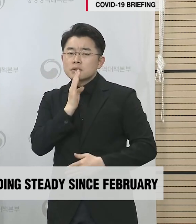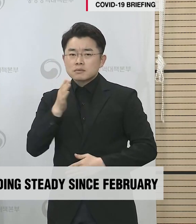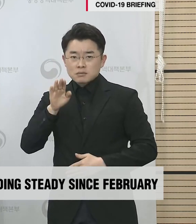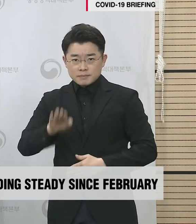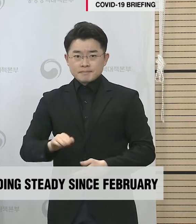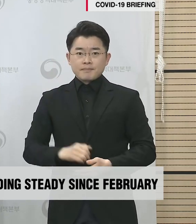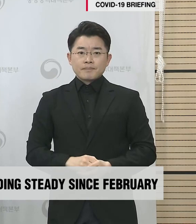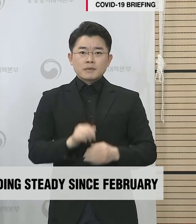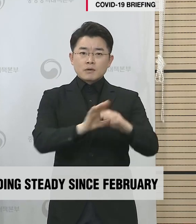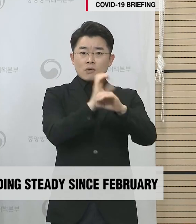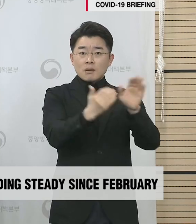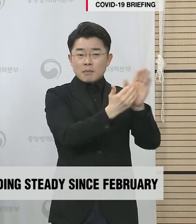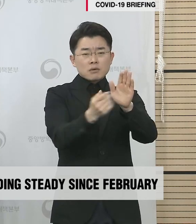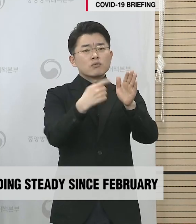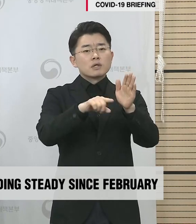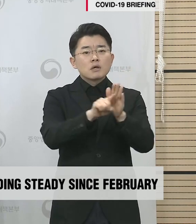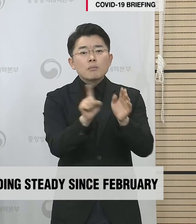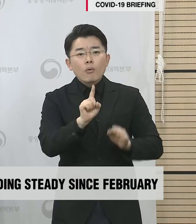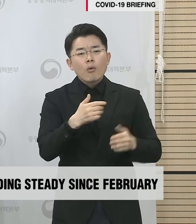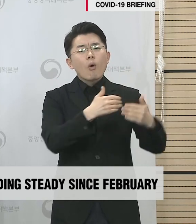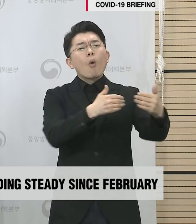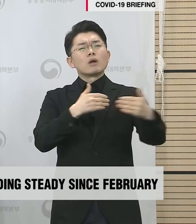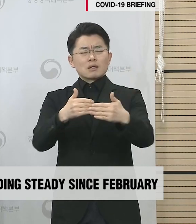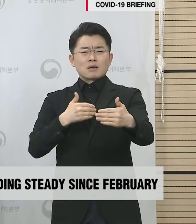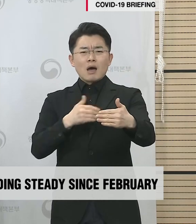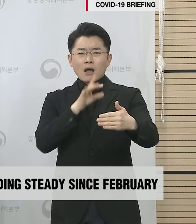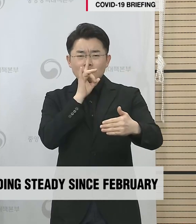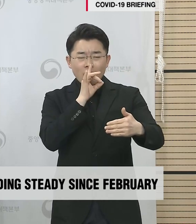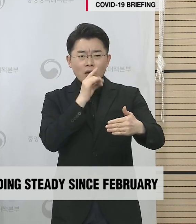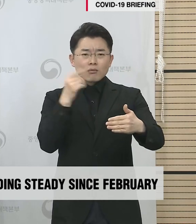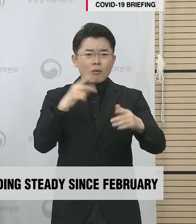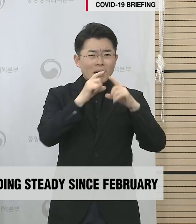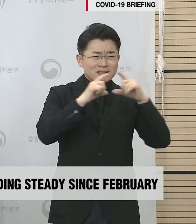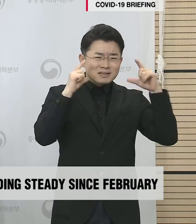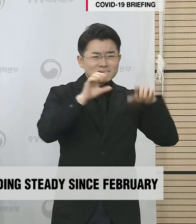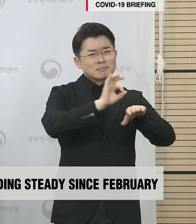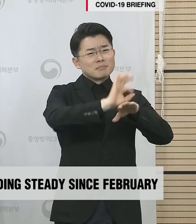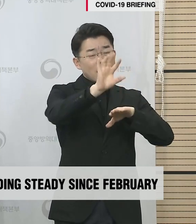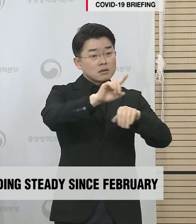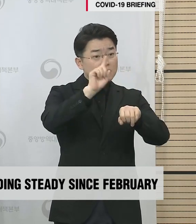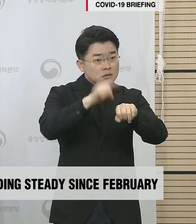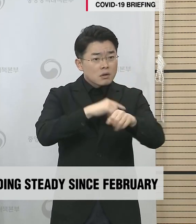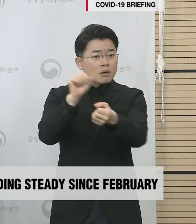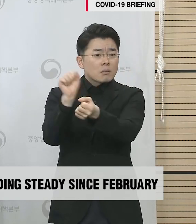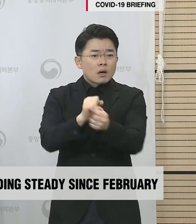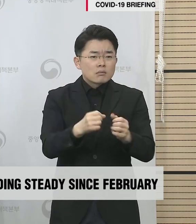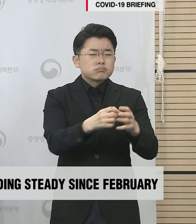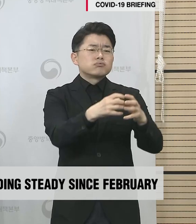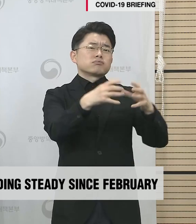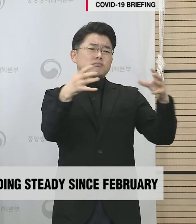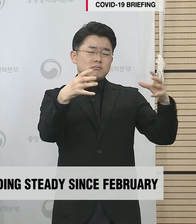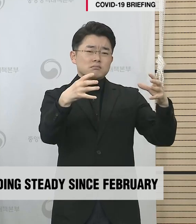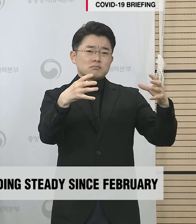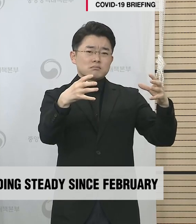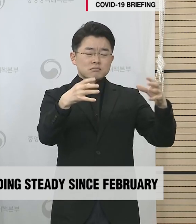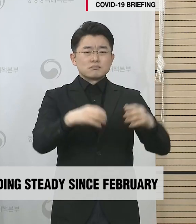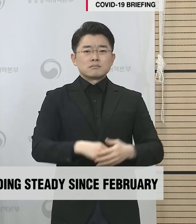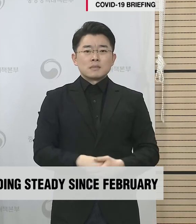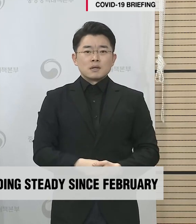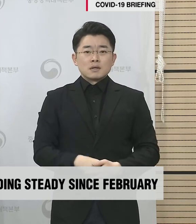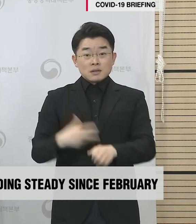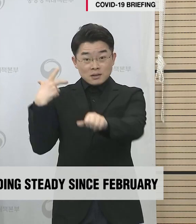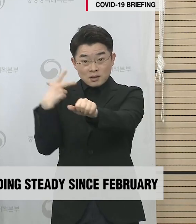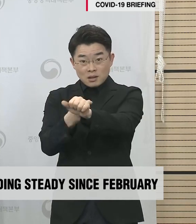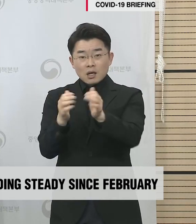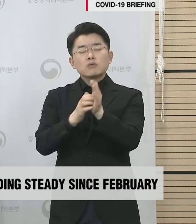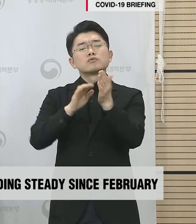this was increased to about 0.9. This was due to the relaxation and the easing of the